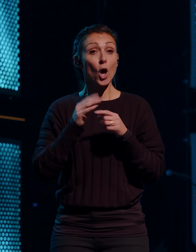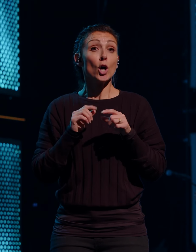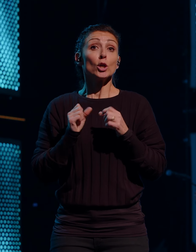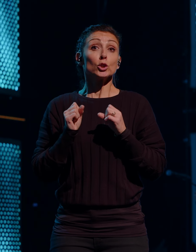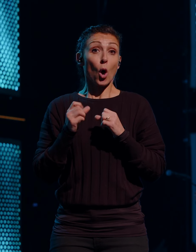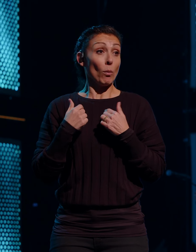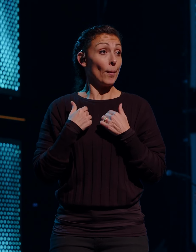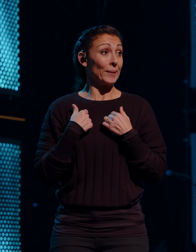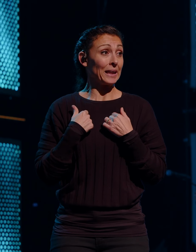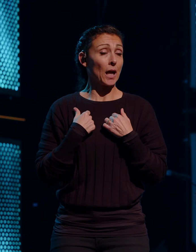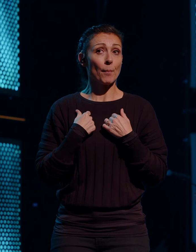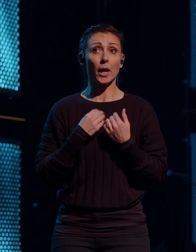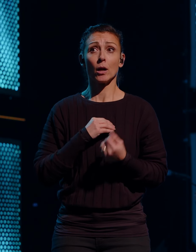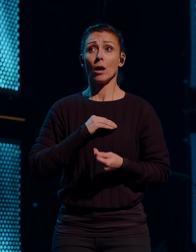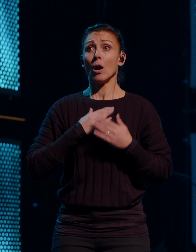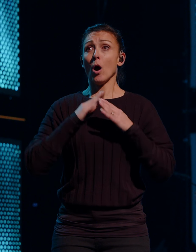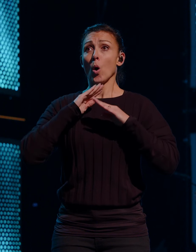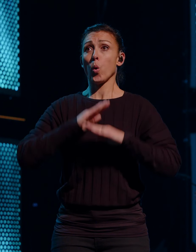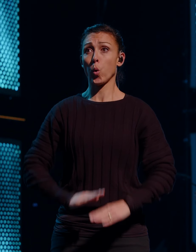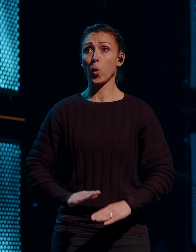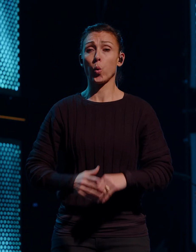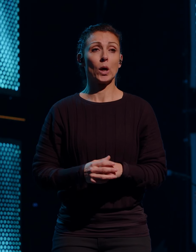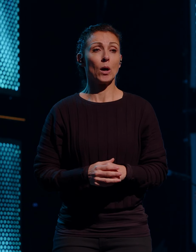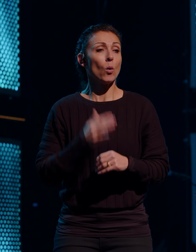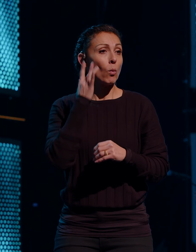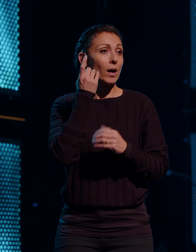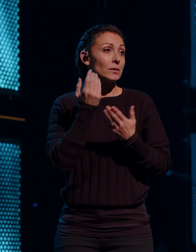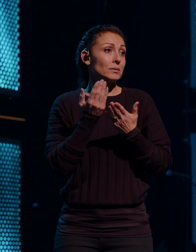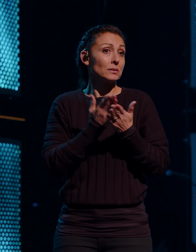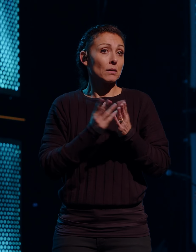me. Some people are just annoying.